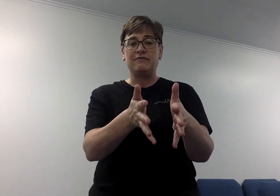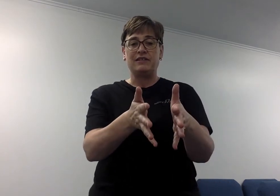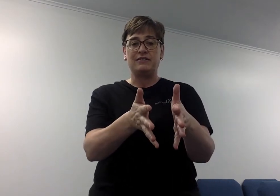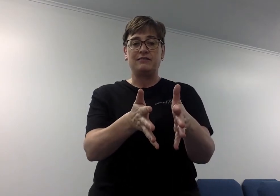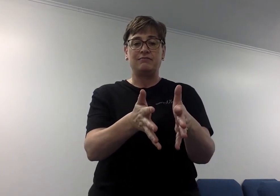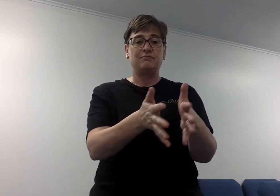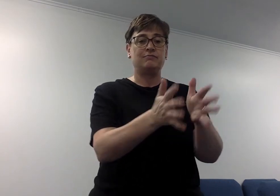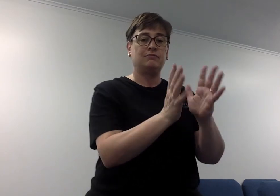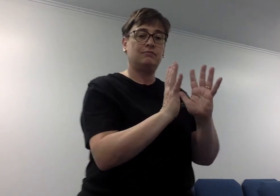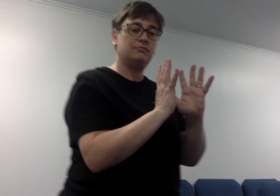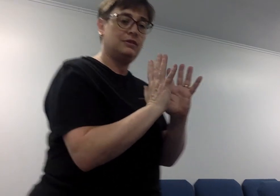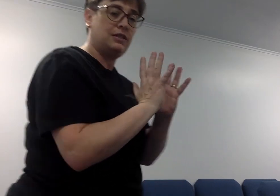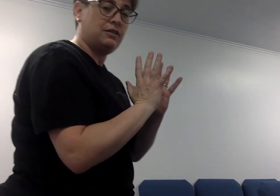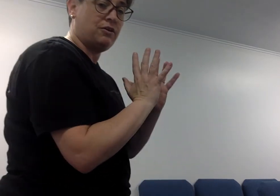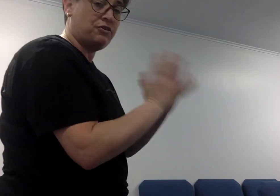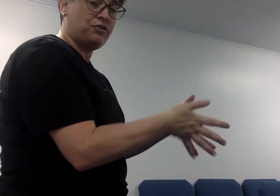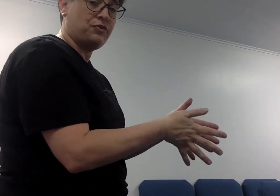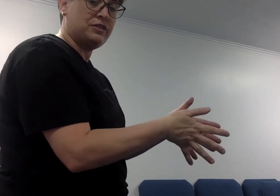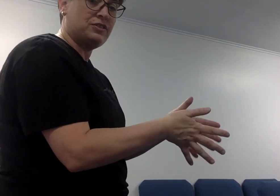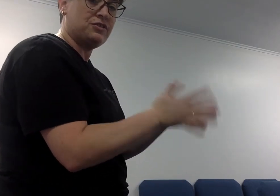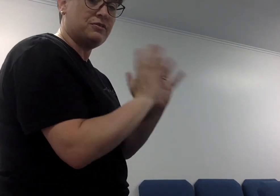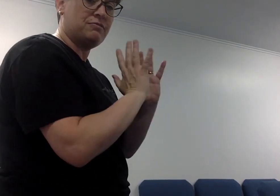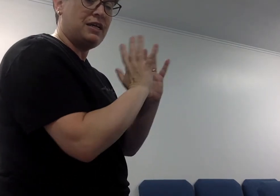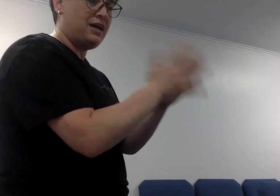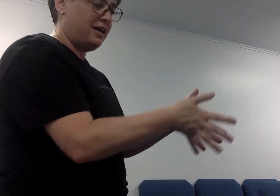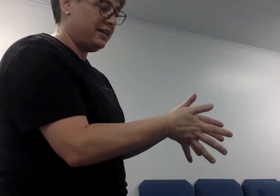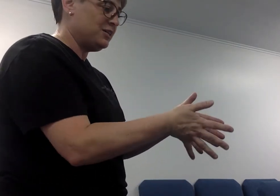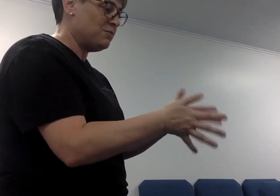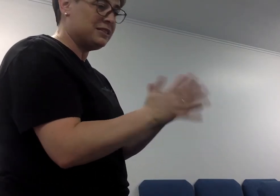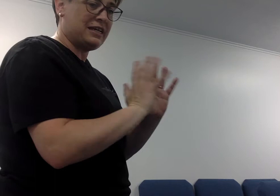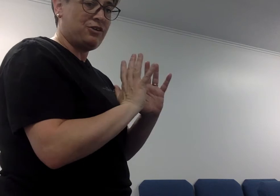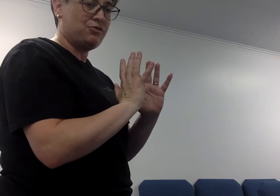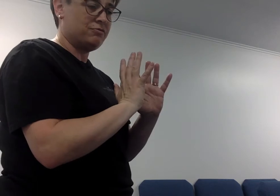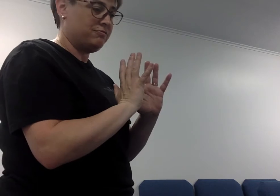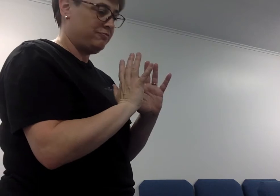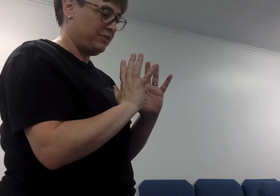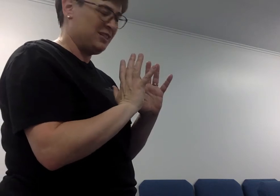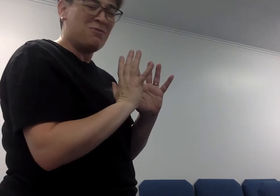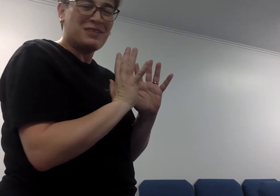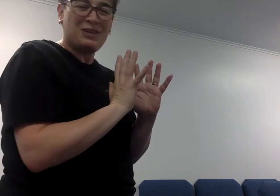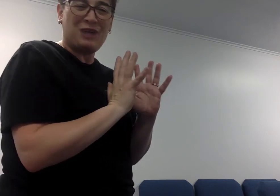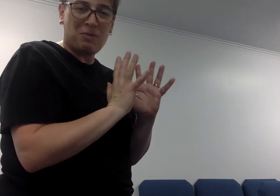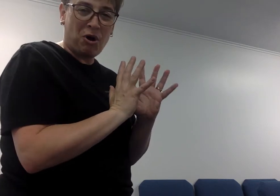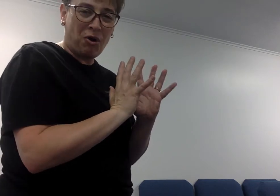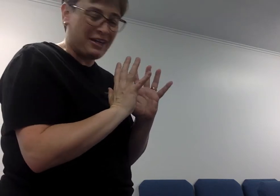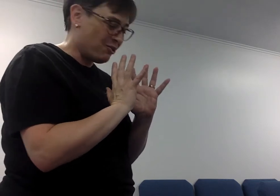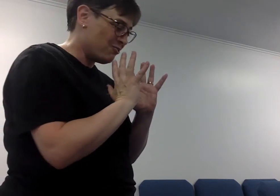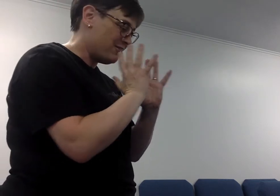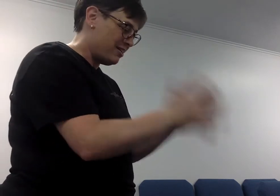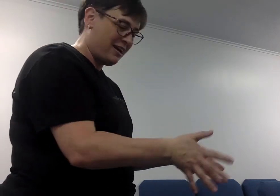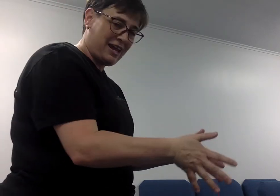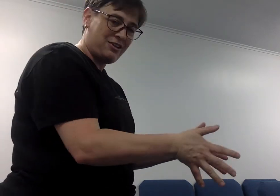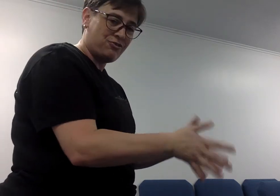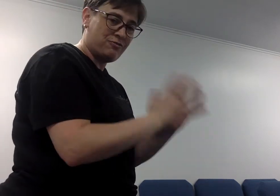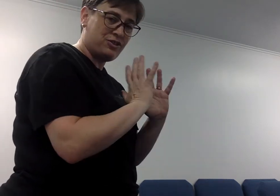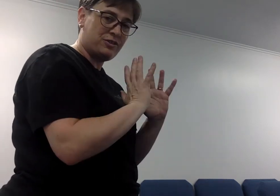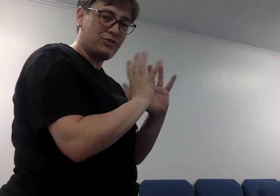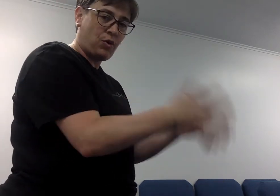it. All you're doing is it's almost like you got a ball here, and you're just throwing it